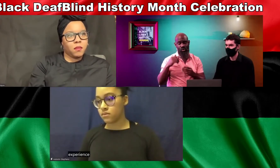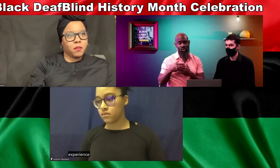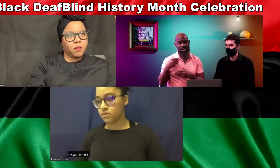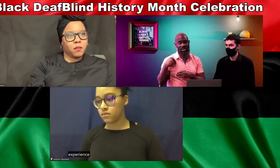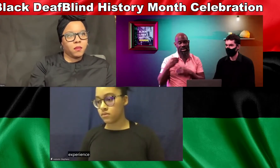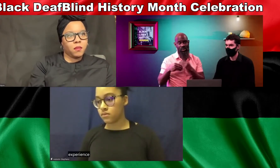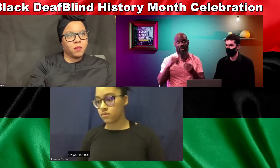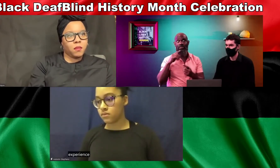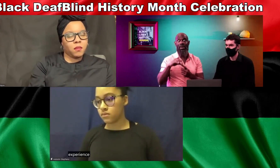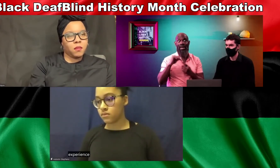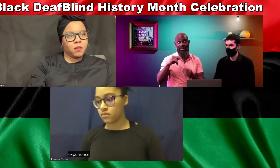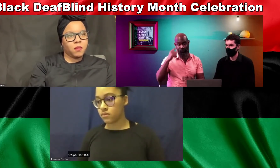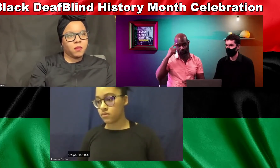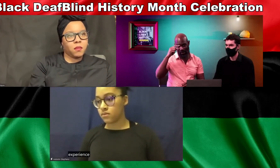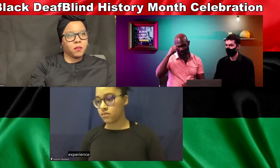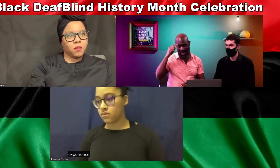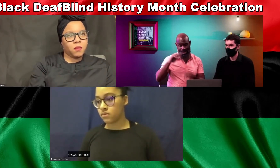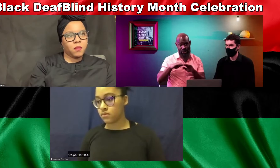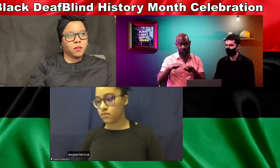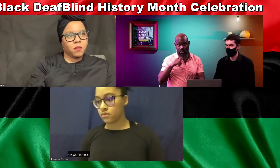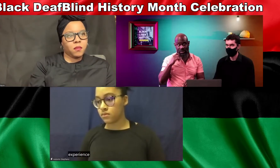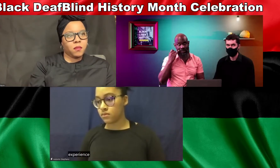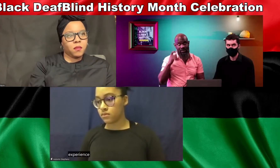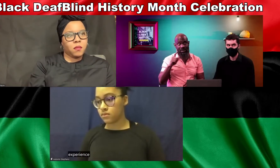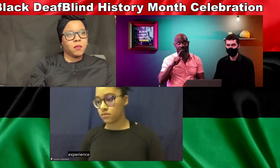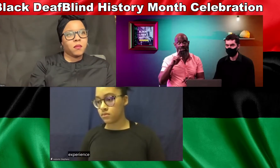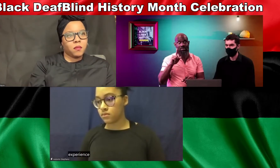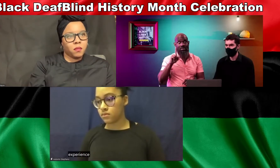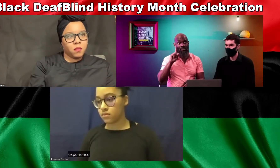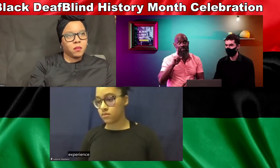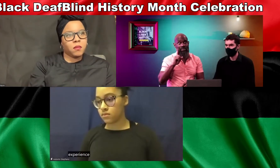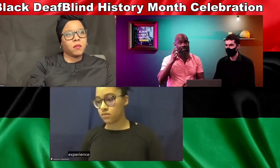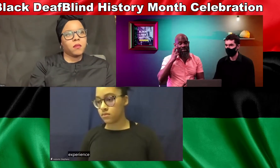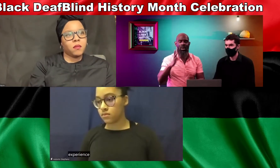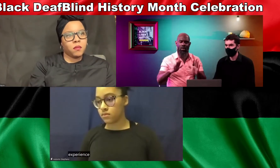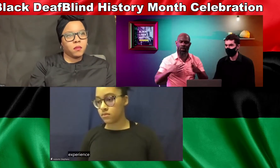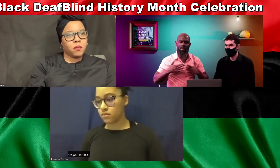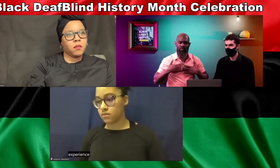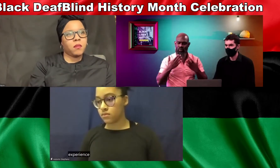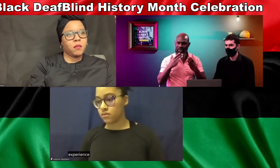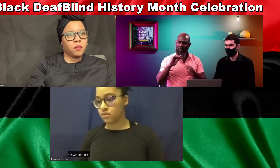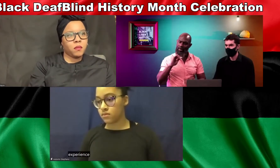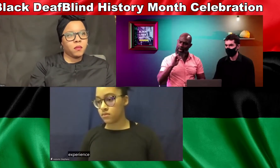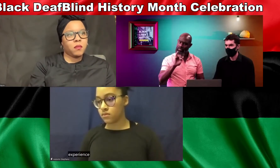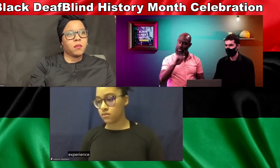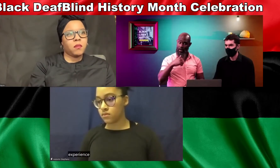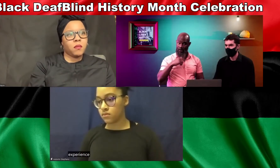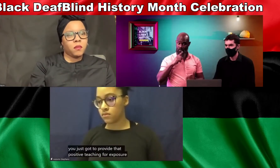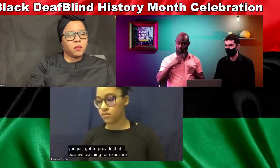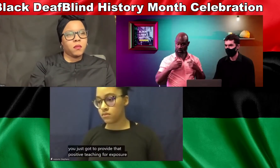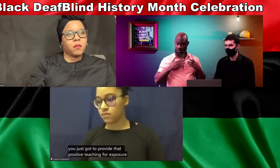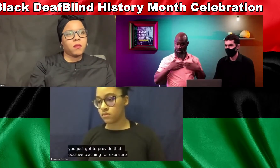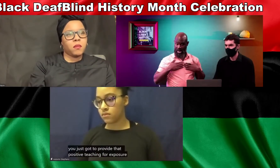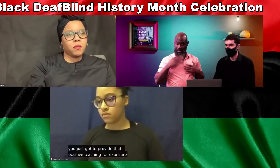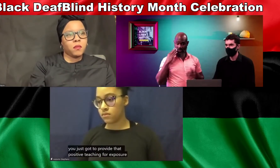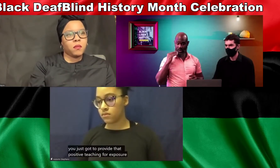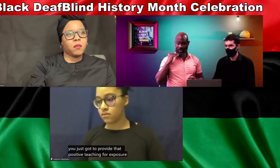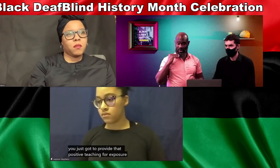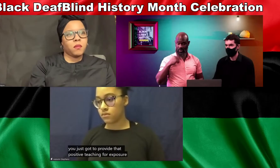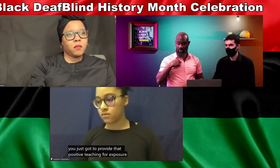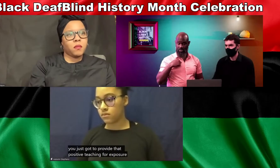And we've just got to provide that positive teaching for exposure to Black deafblind individuals.